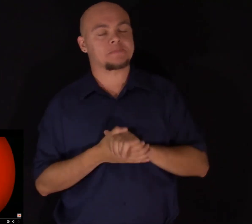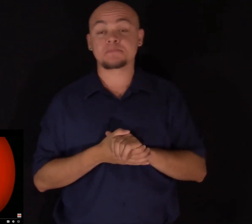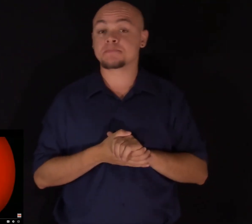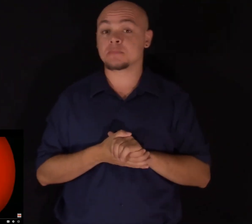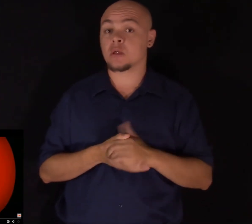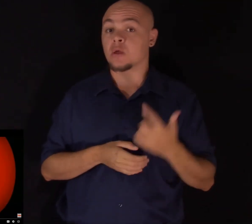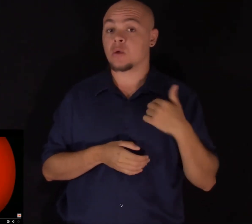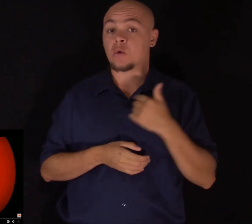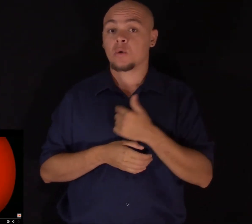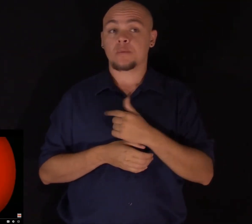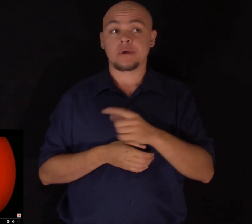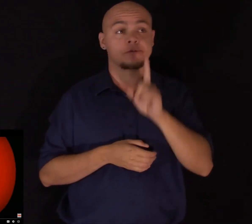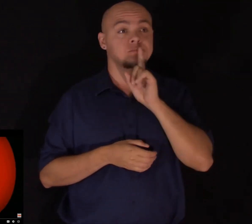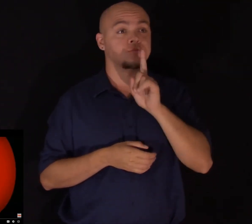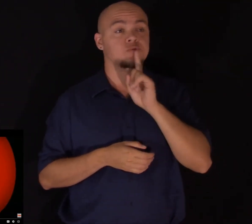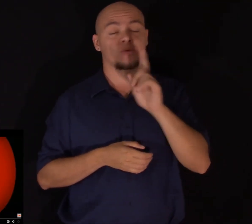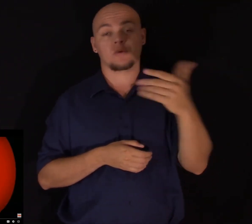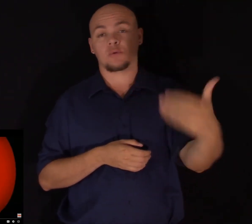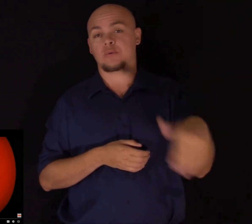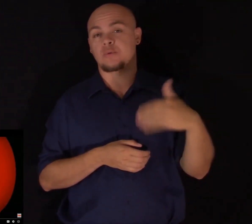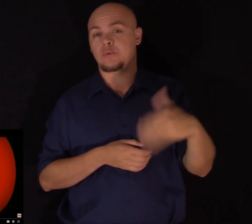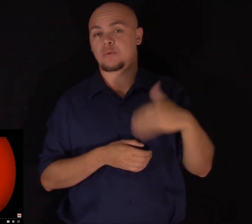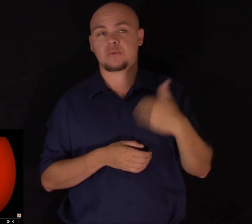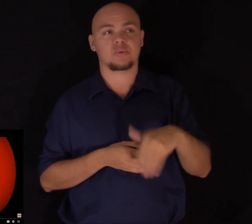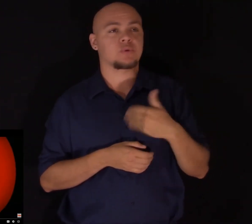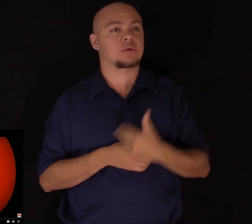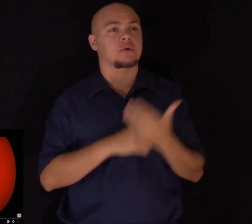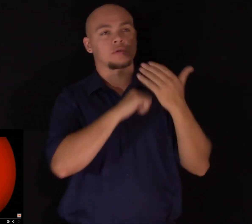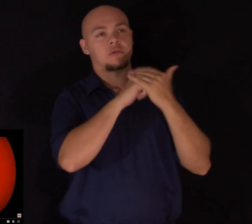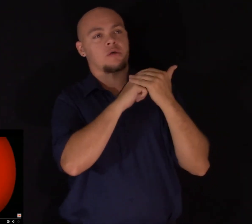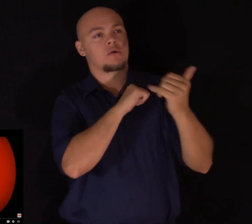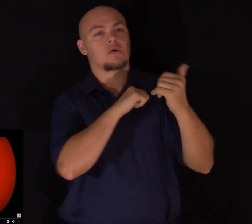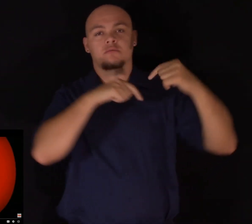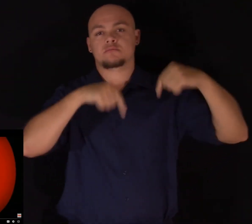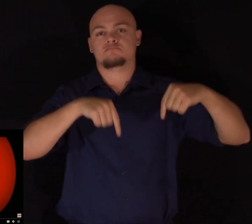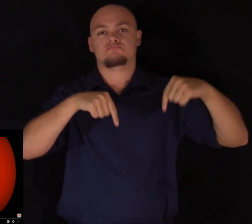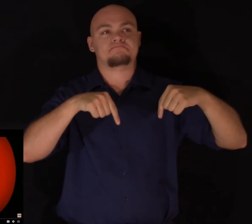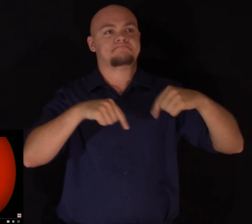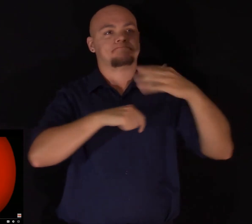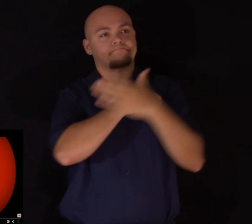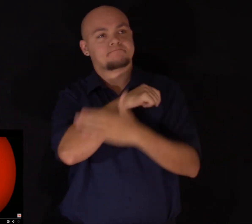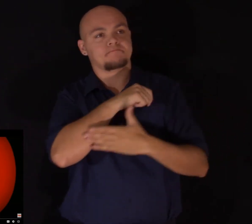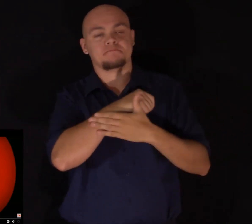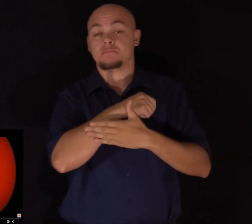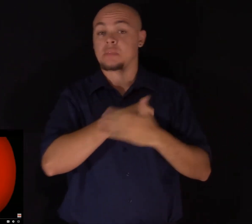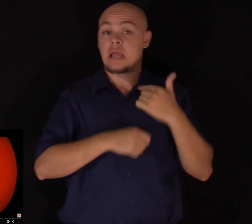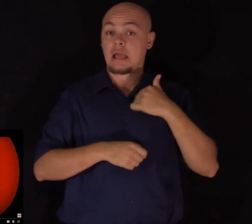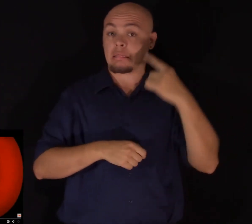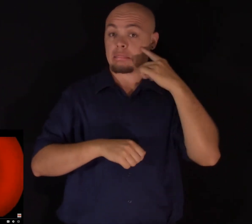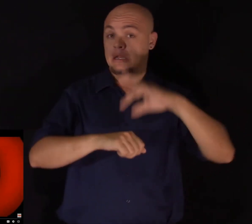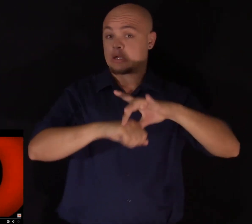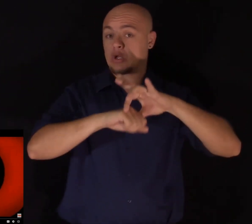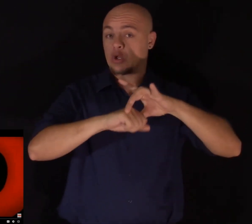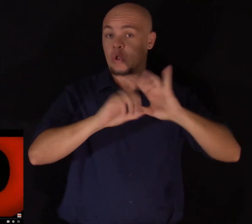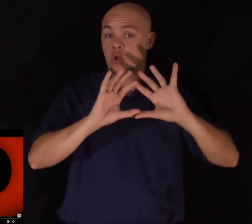We heard the most compelling call ever to have a conversation in this country, and I think globally, around race, right?